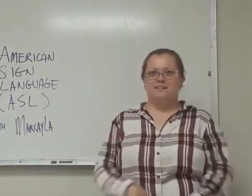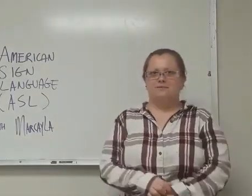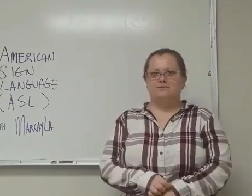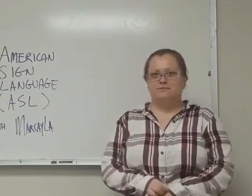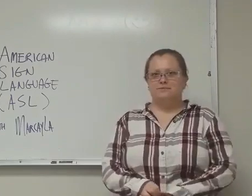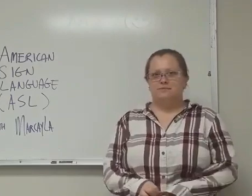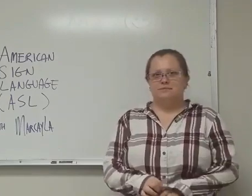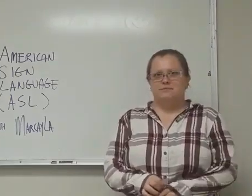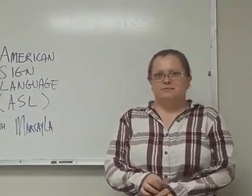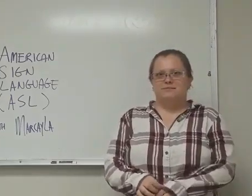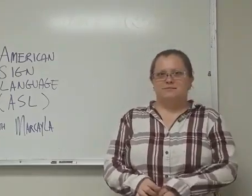So that is